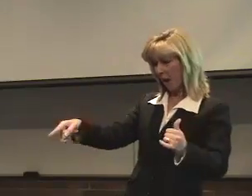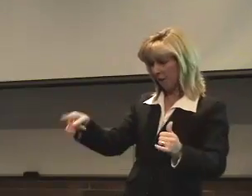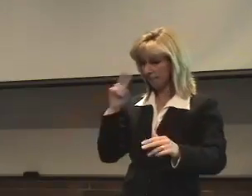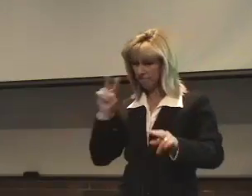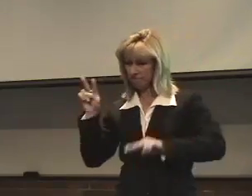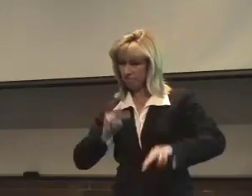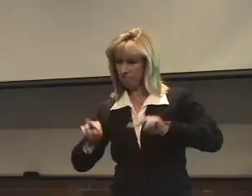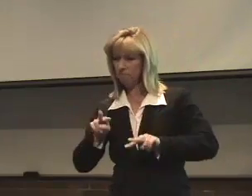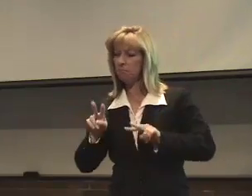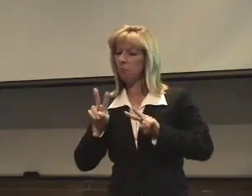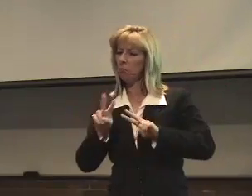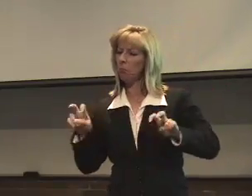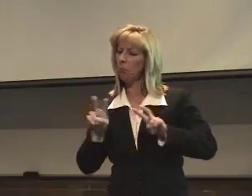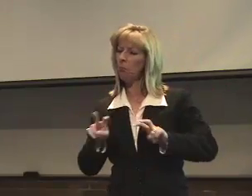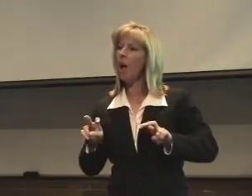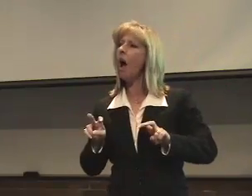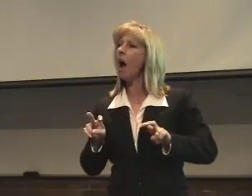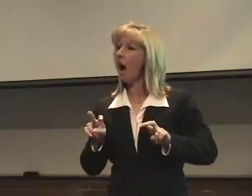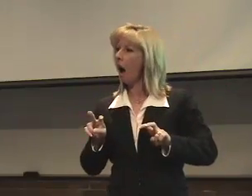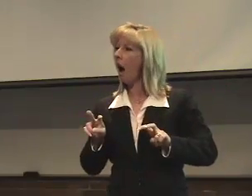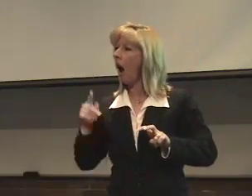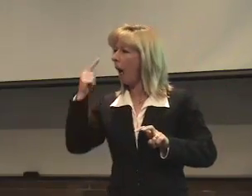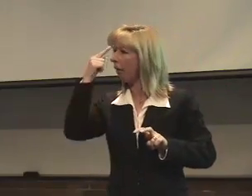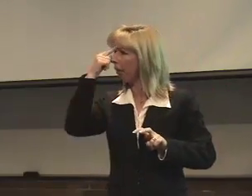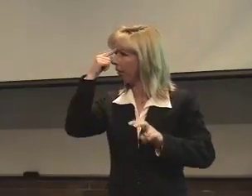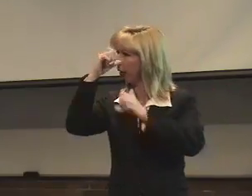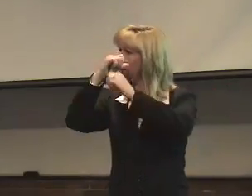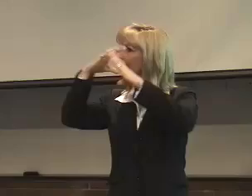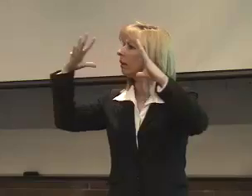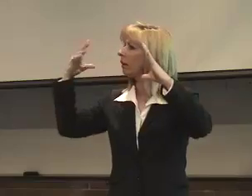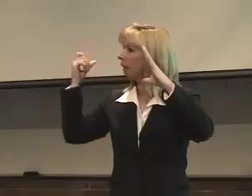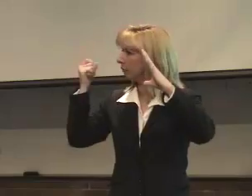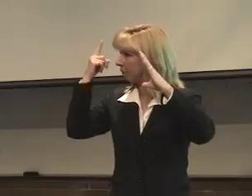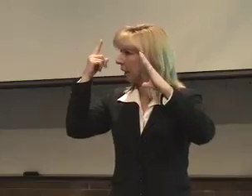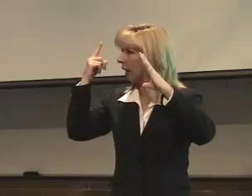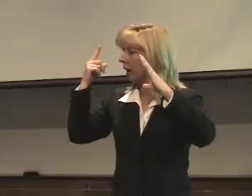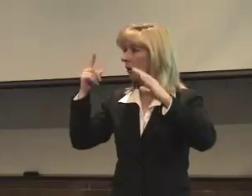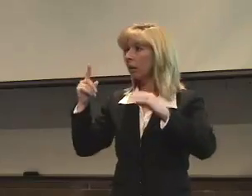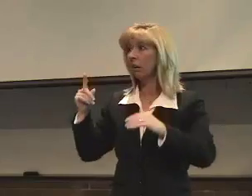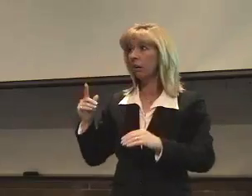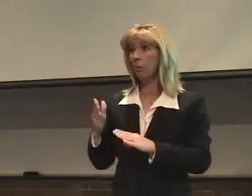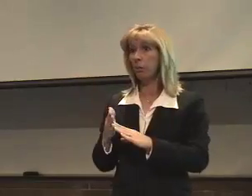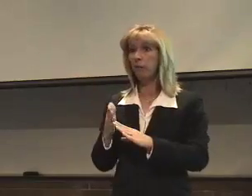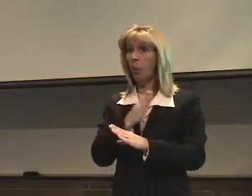Instead of that glazed over, I don't know. 18.